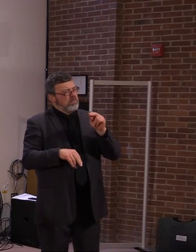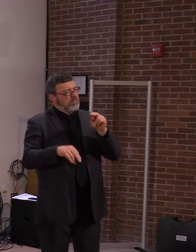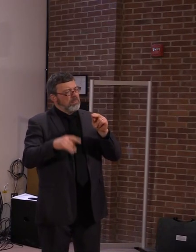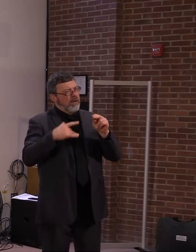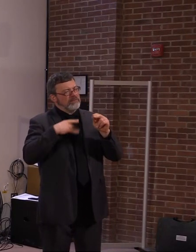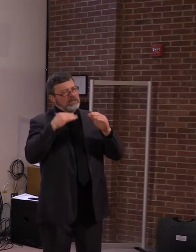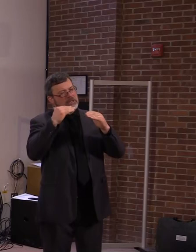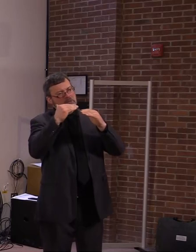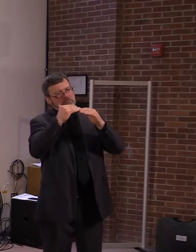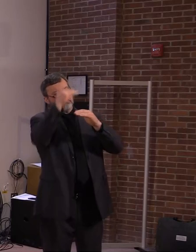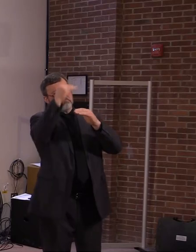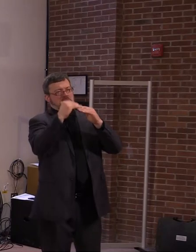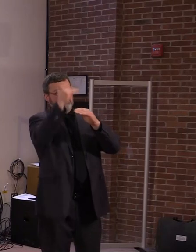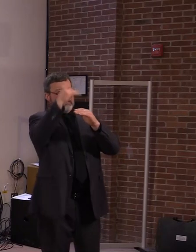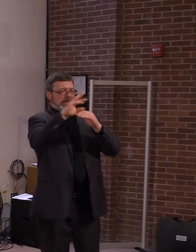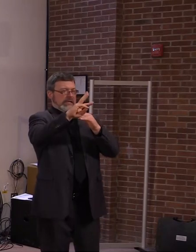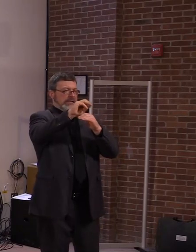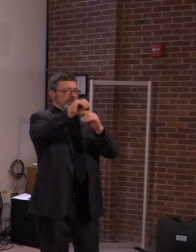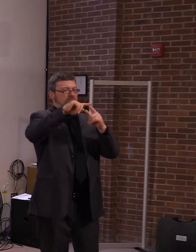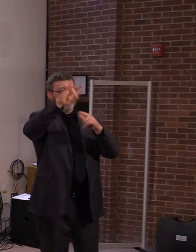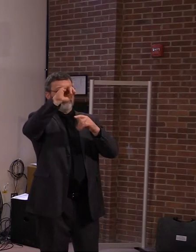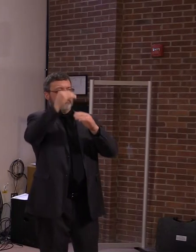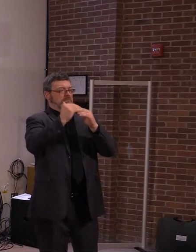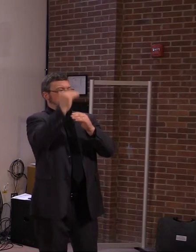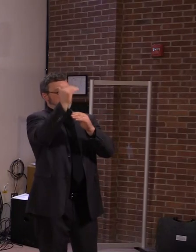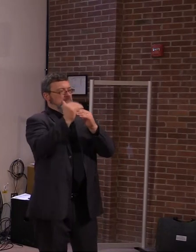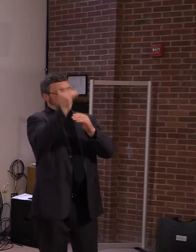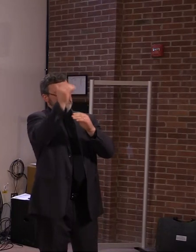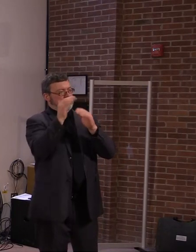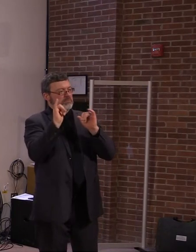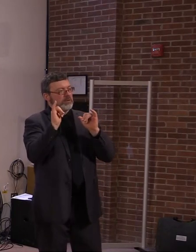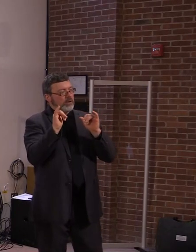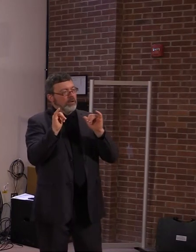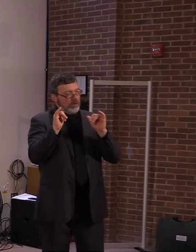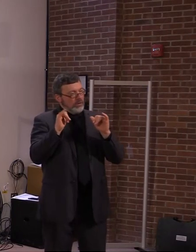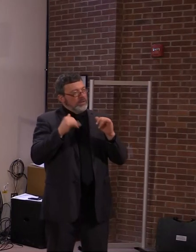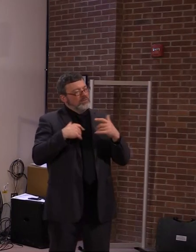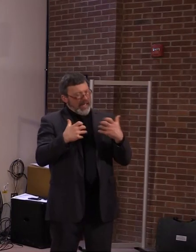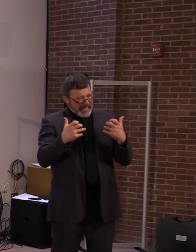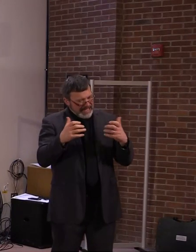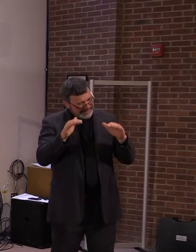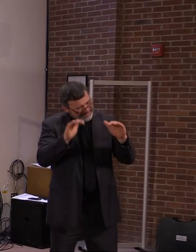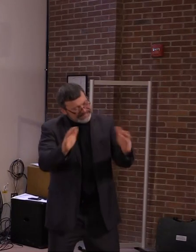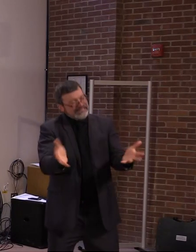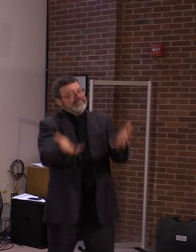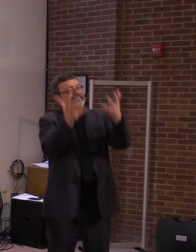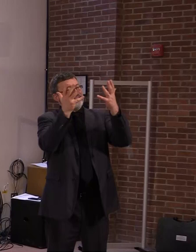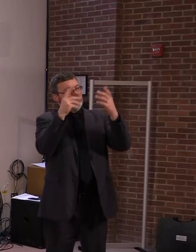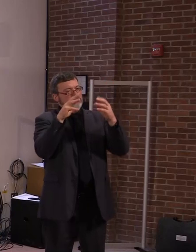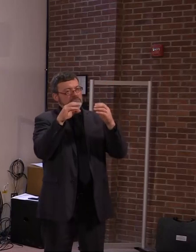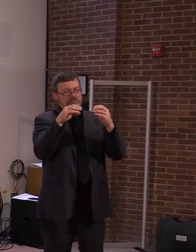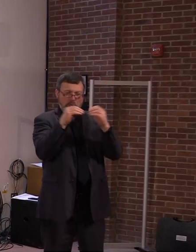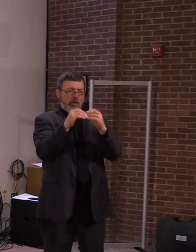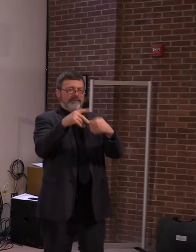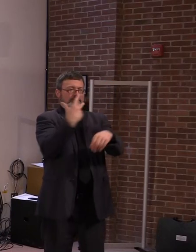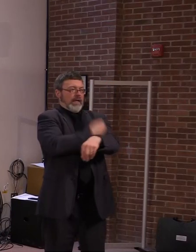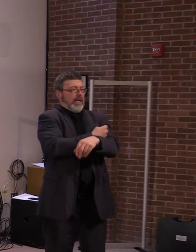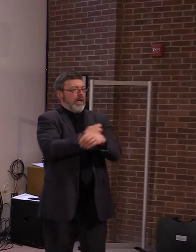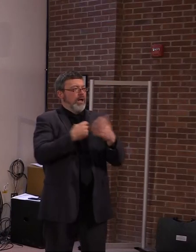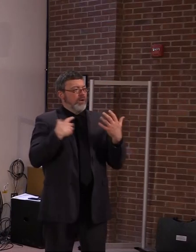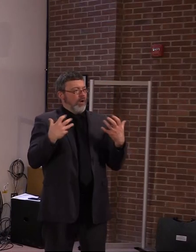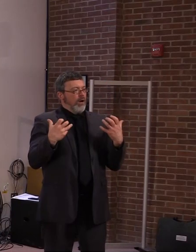staff that's vaccinated there. I would just urge them to get vaccinated. We have a very frequent